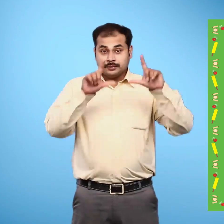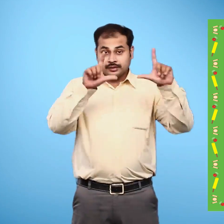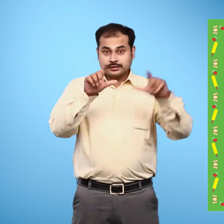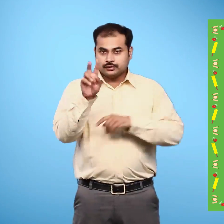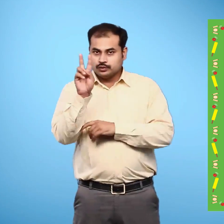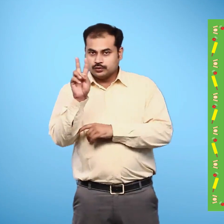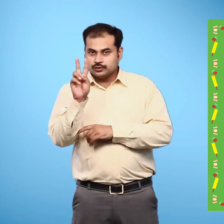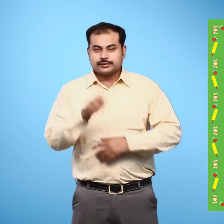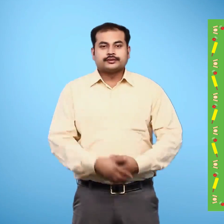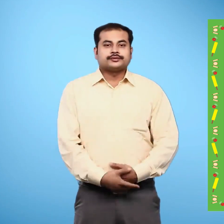Picture 2